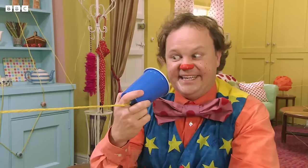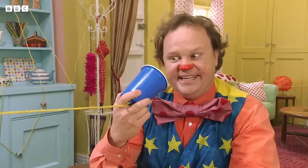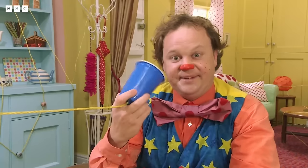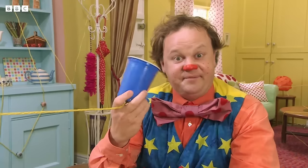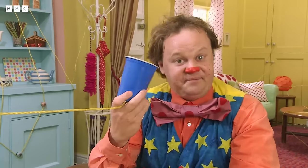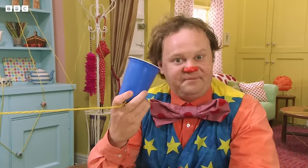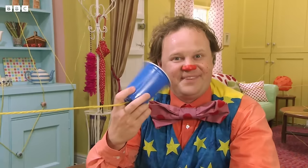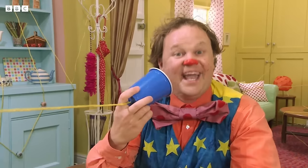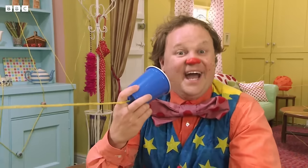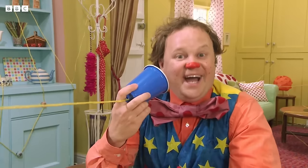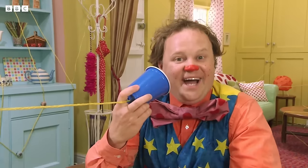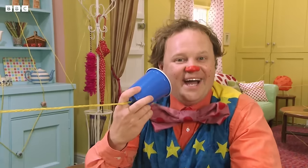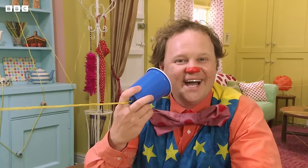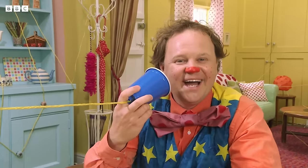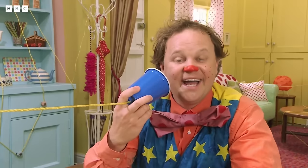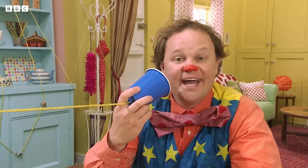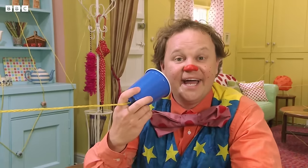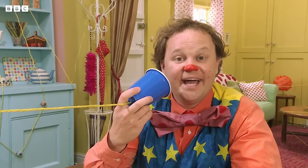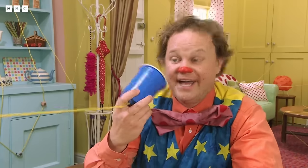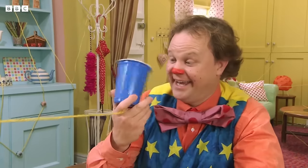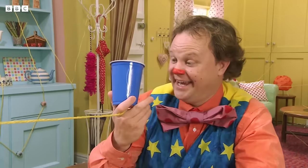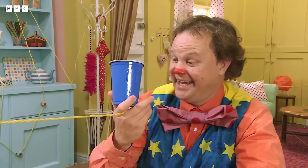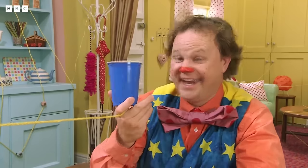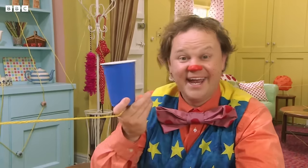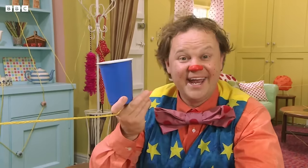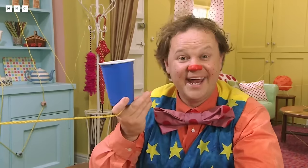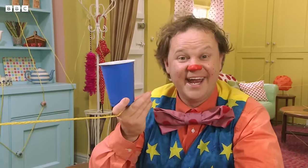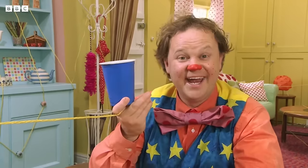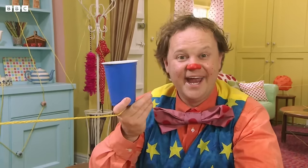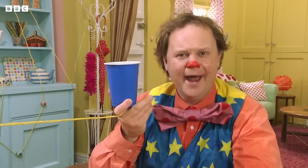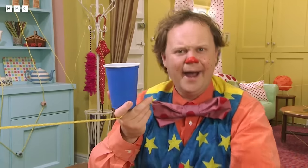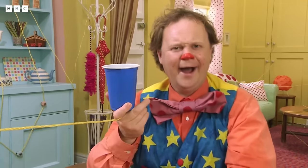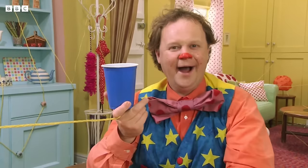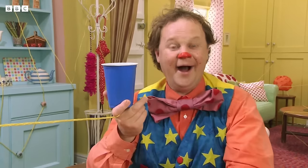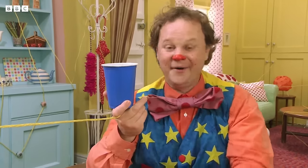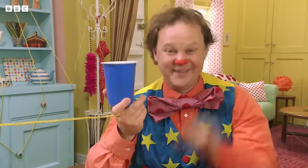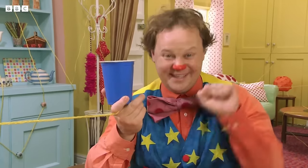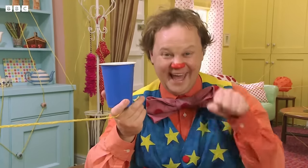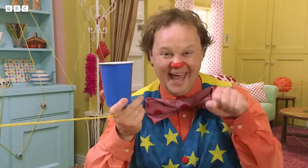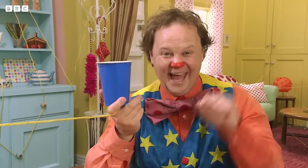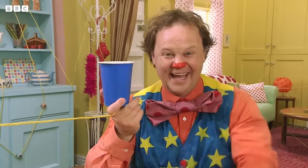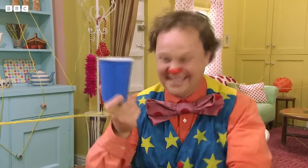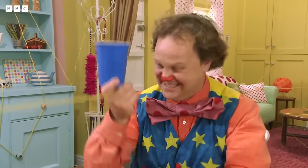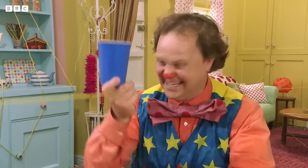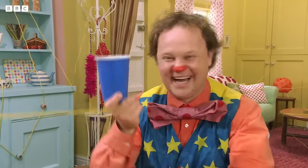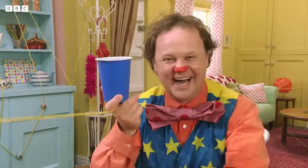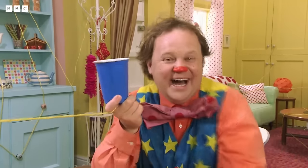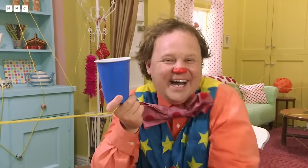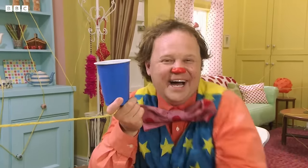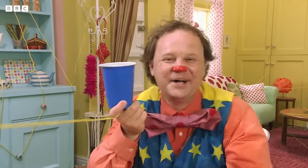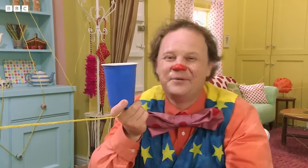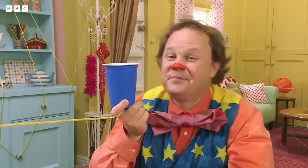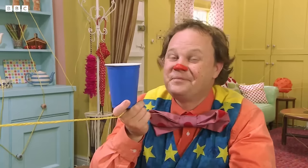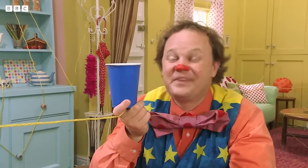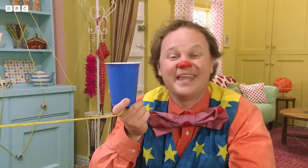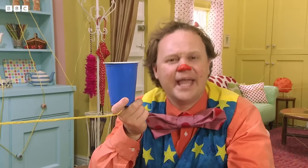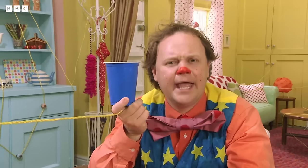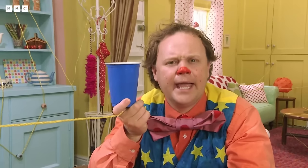Bye! It's great fun speaking to friends on the phone, isn't it? Oh, yes! Before you go,